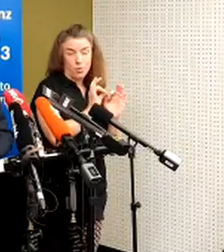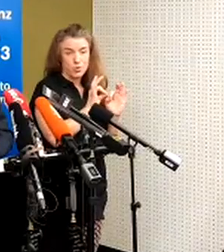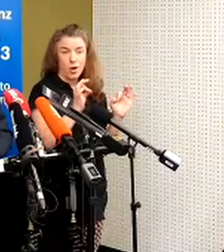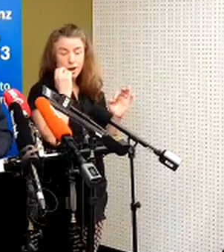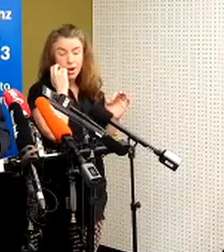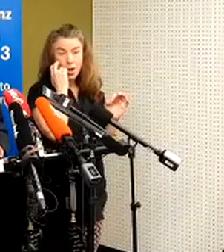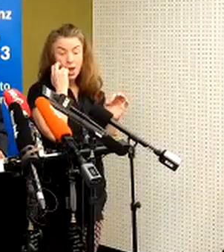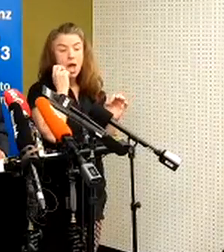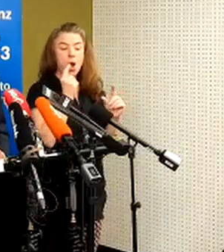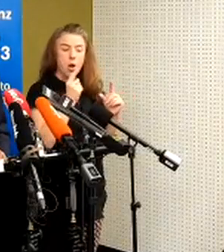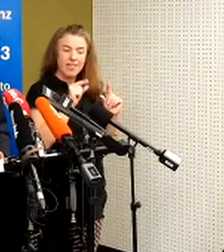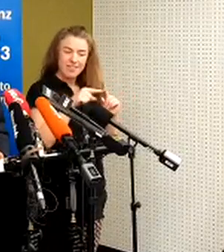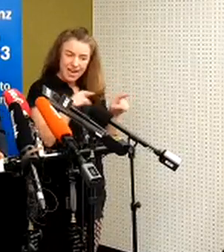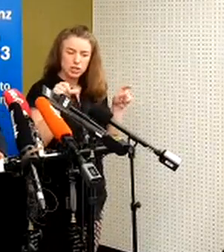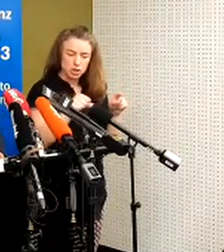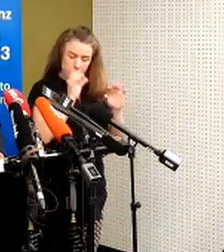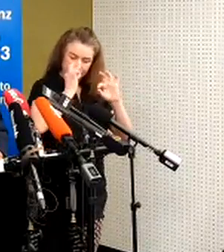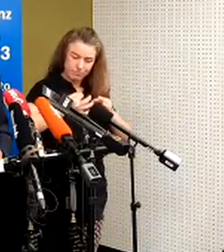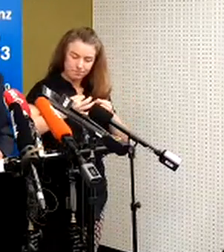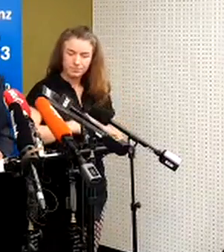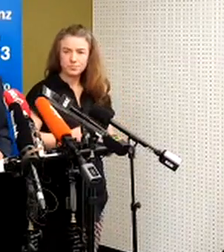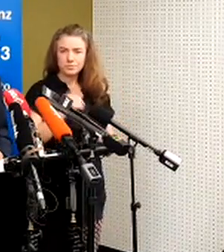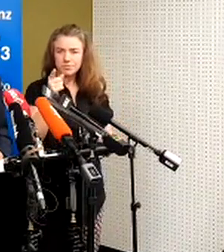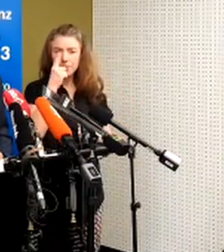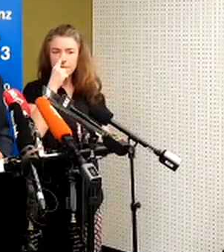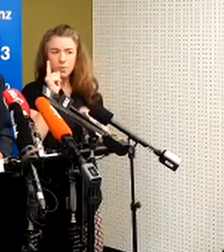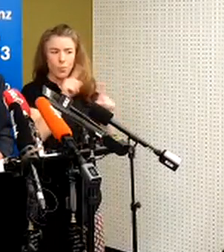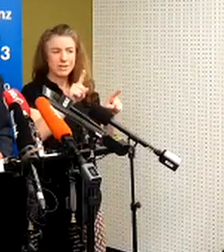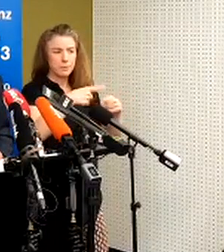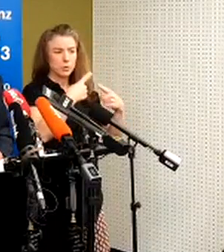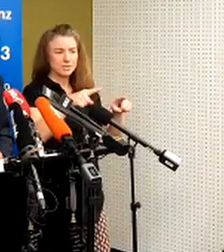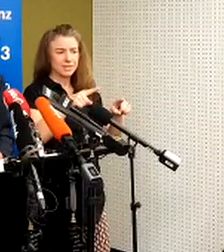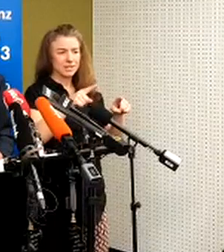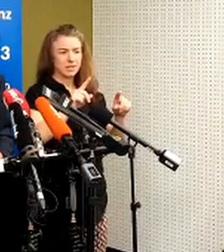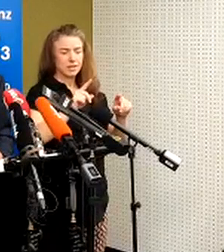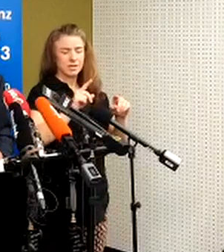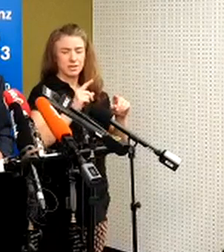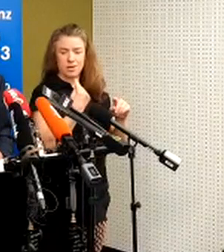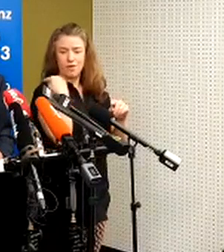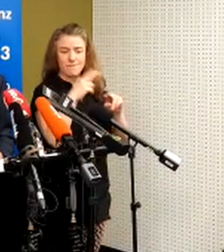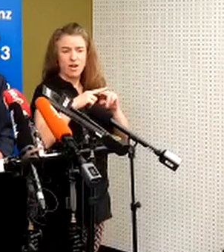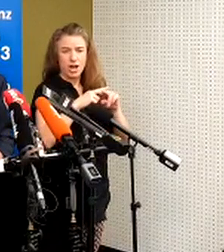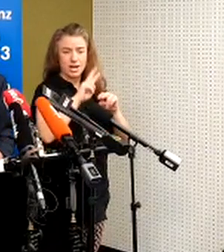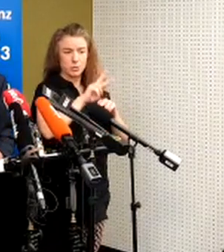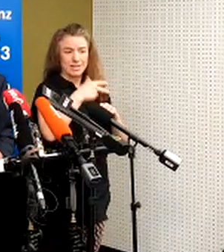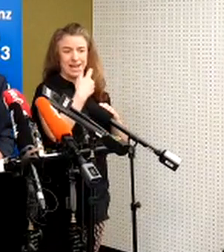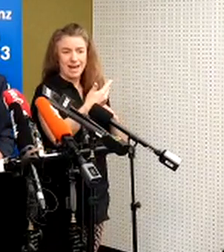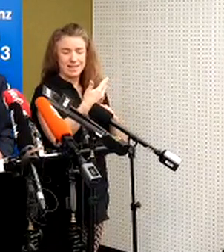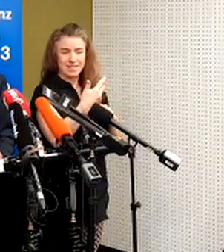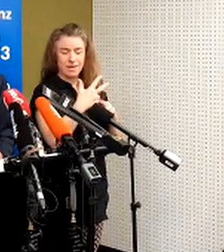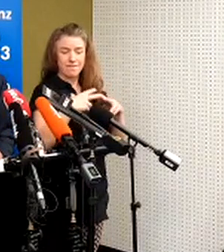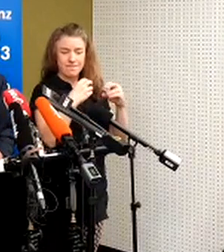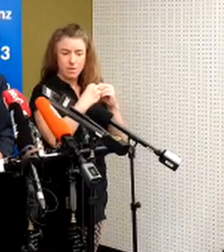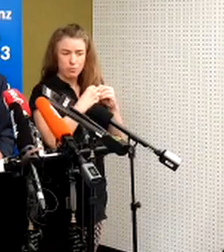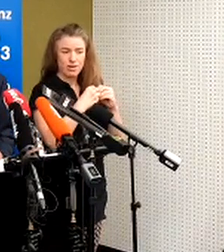that information is on our website. So what is your message to people that went to the Tool concert? Because obviously there'll be a lot of people listening now dialing up Healthline. Who should be